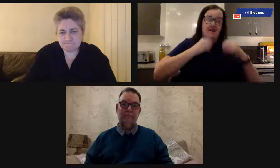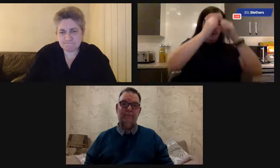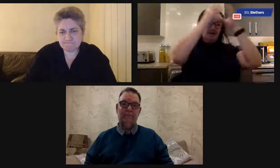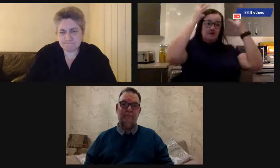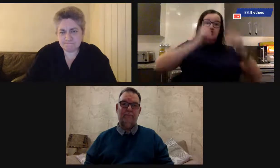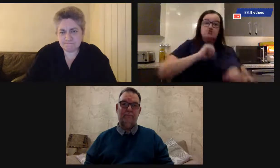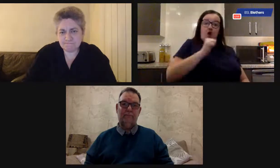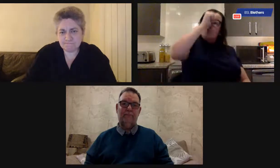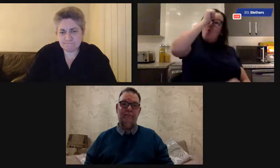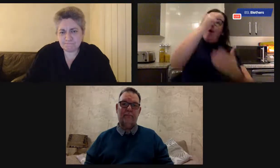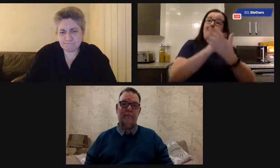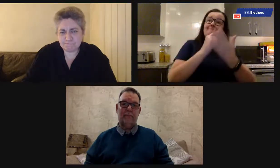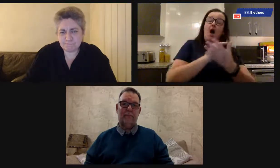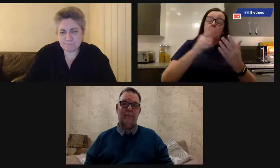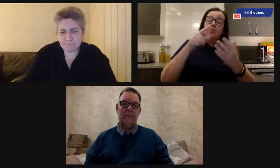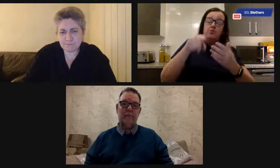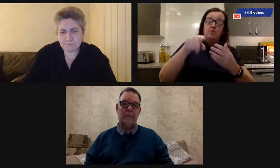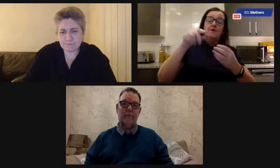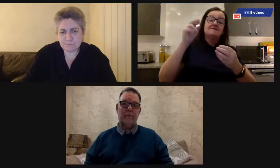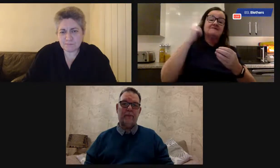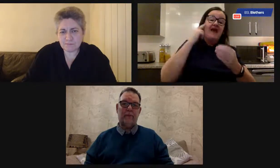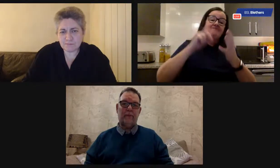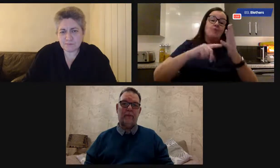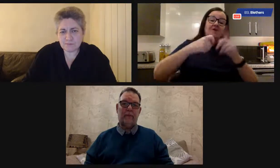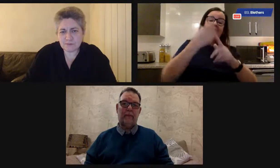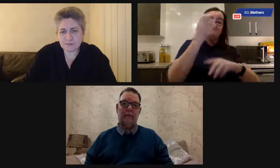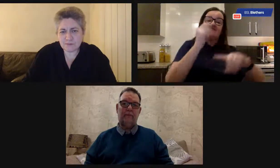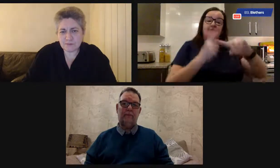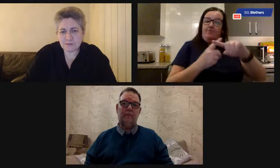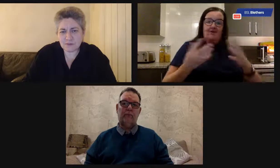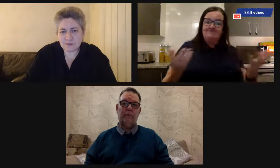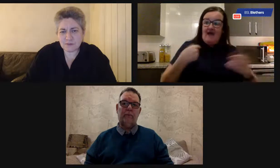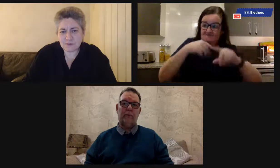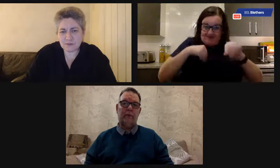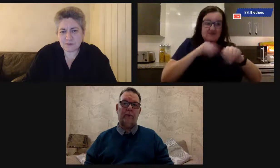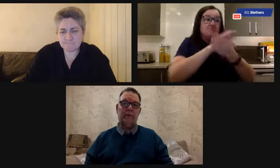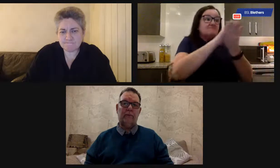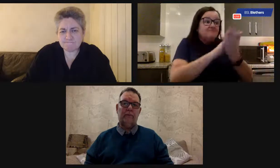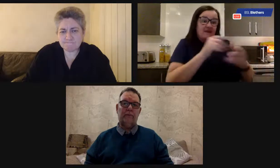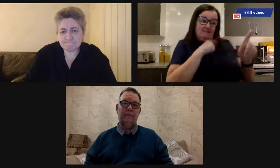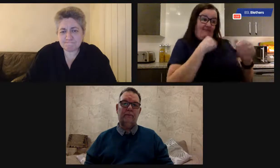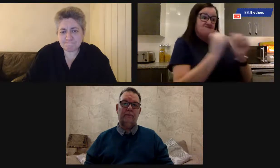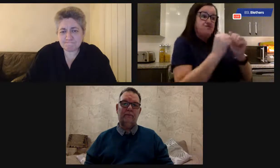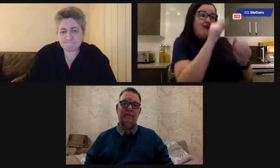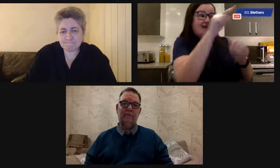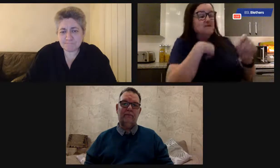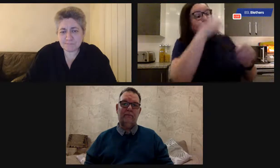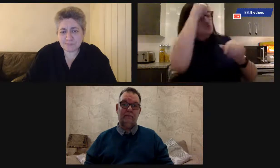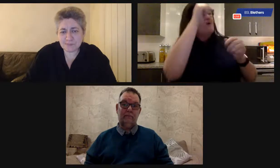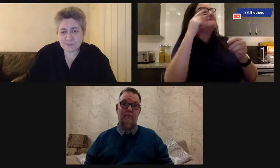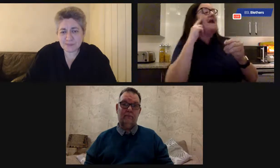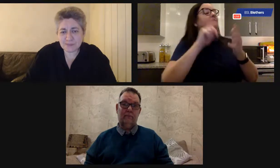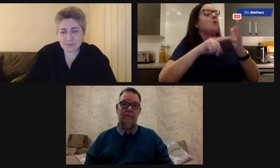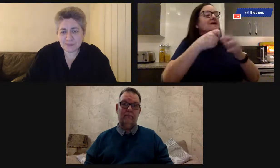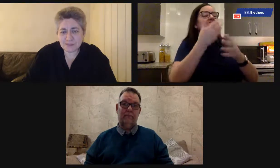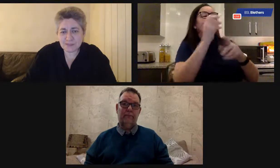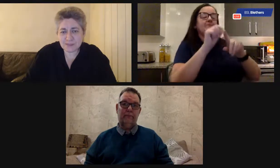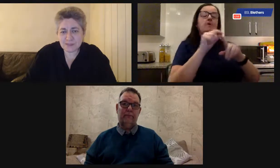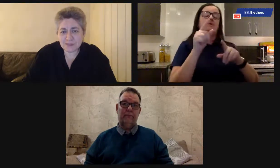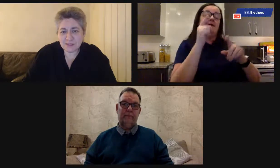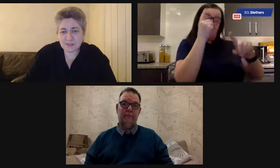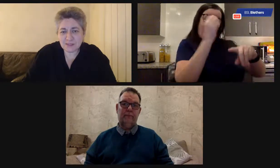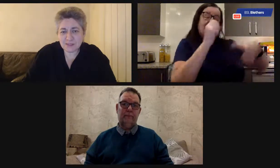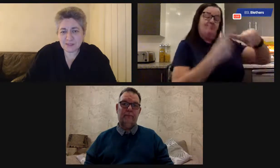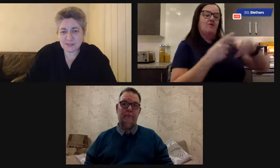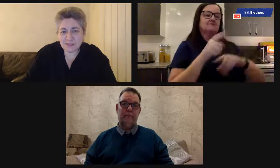as there was 3 of us from Scotland, and we thought, Scotland don't know about this. They would love this.